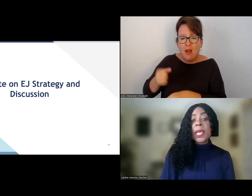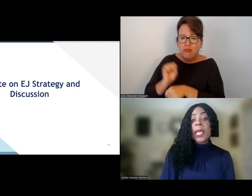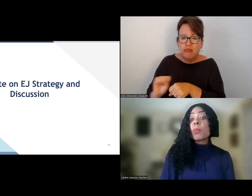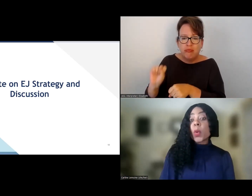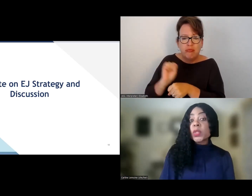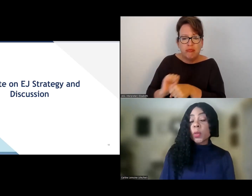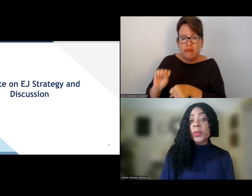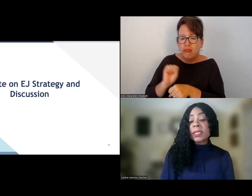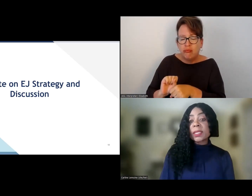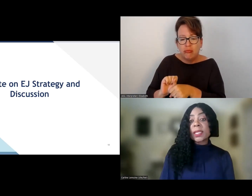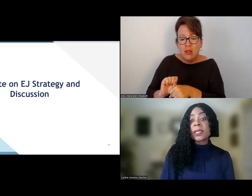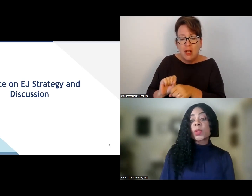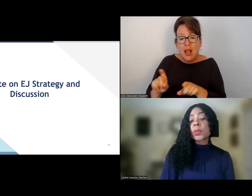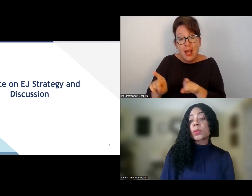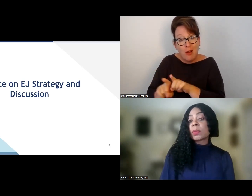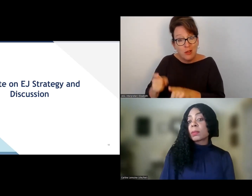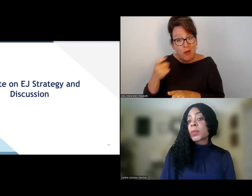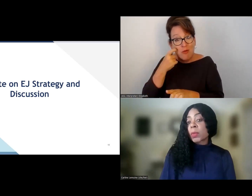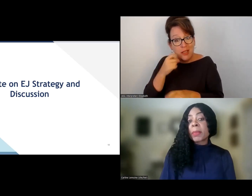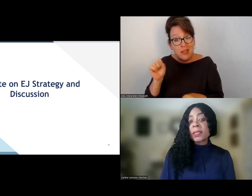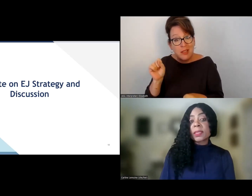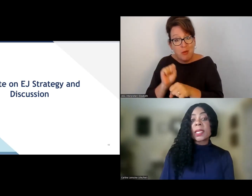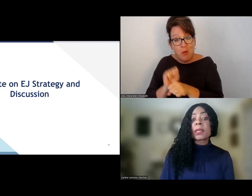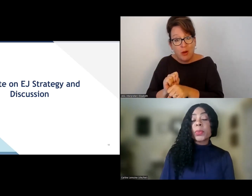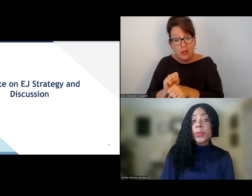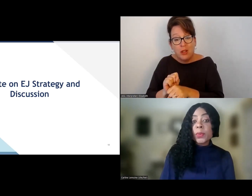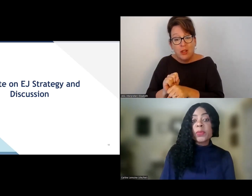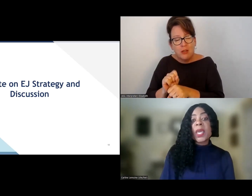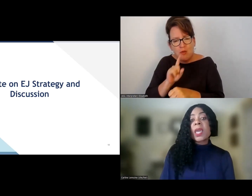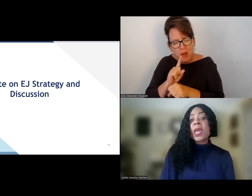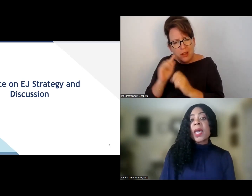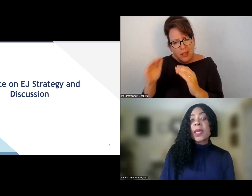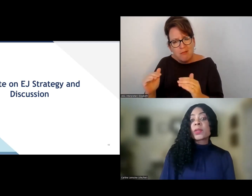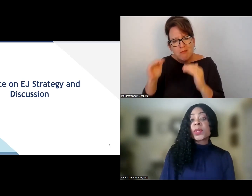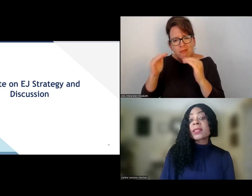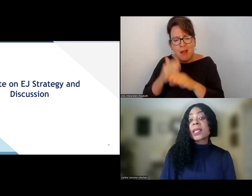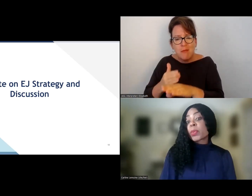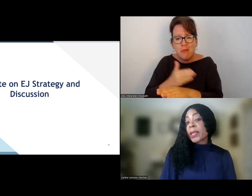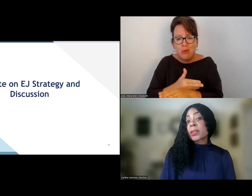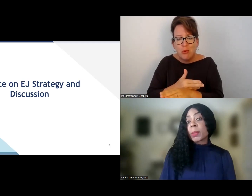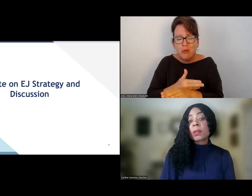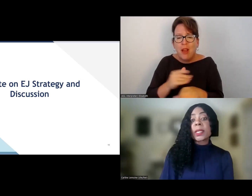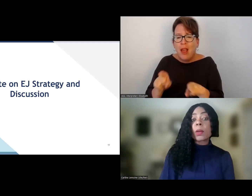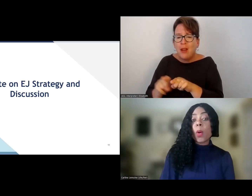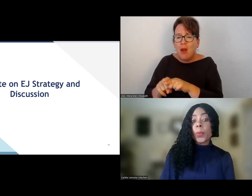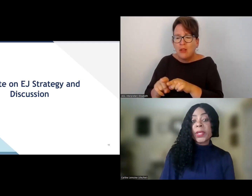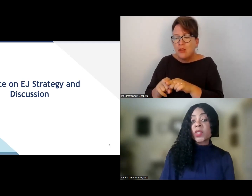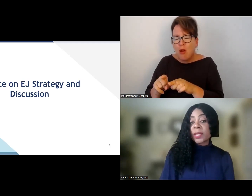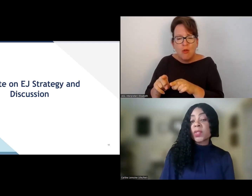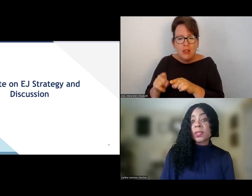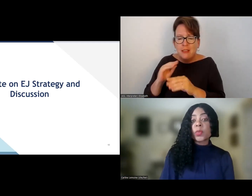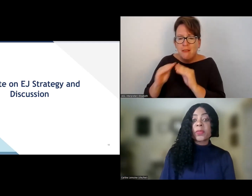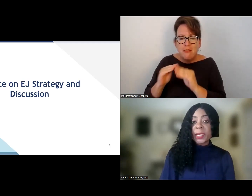tirelessly and more so recently to robustly improve and, to the extent practicable,